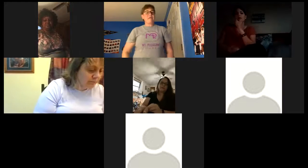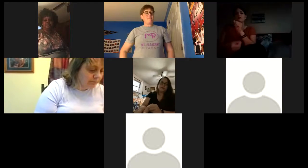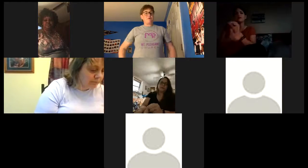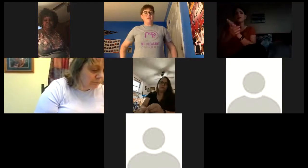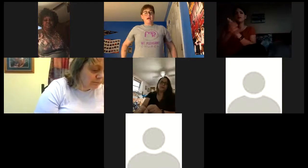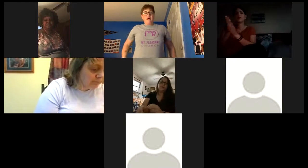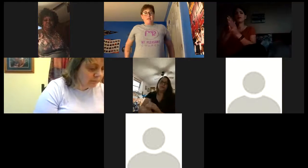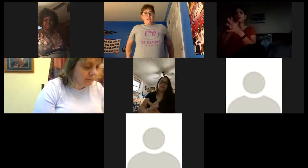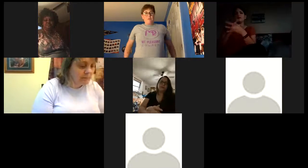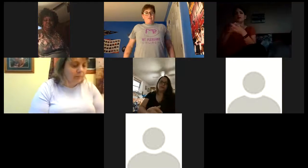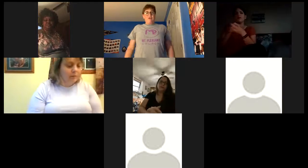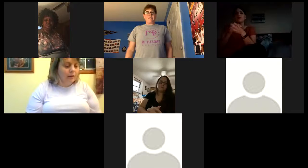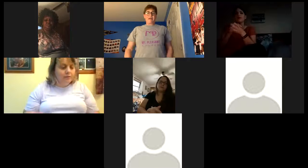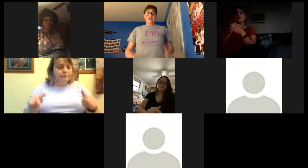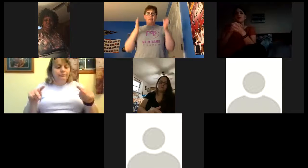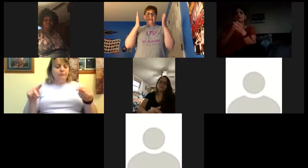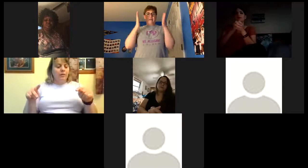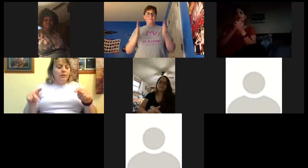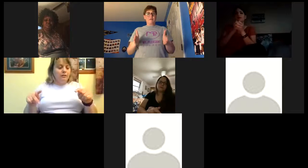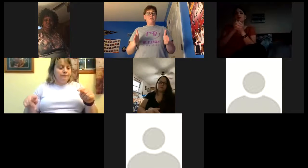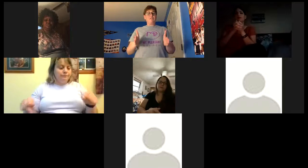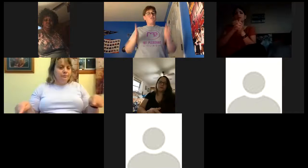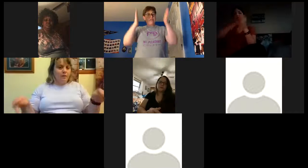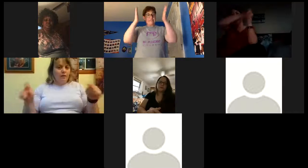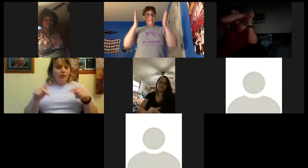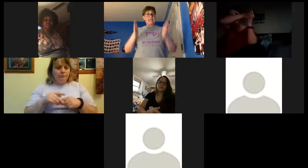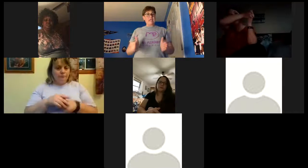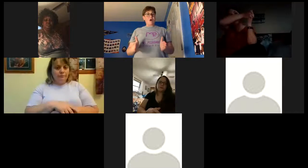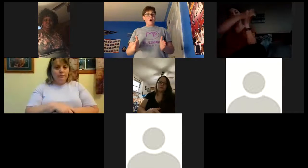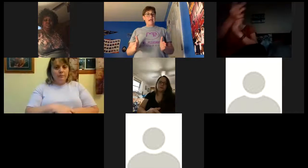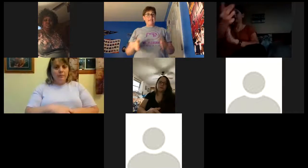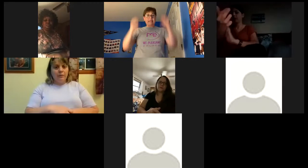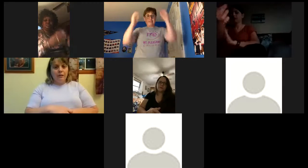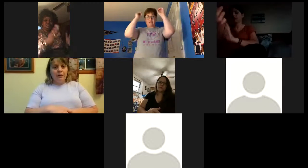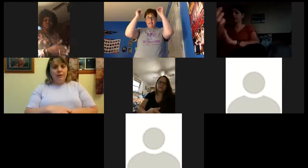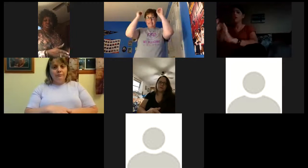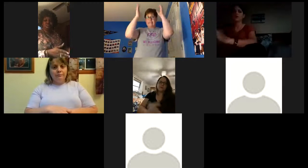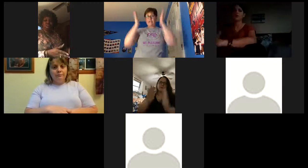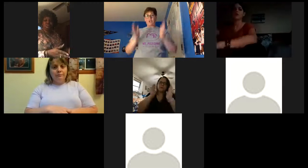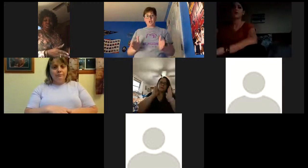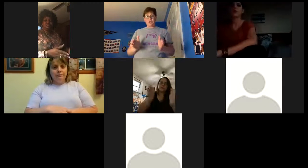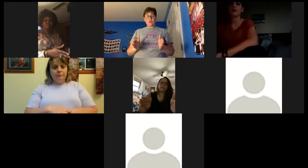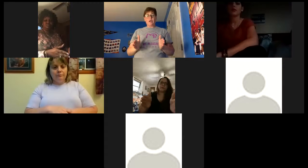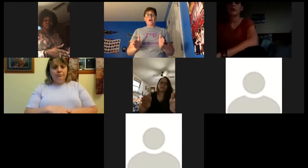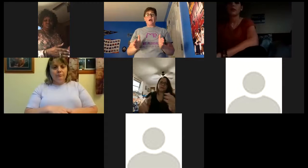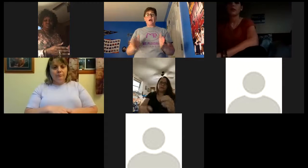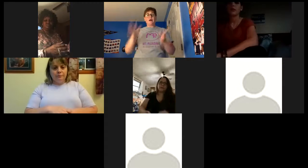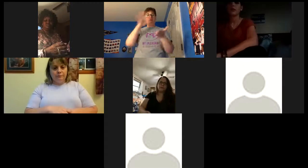then people, I know we've talked about like people as far as like the ER ending, so like